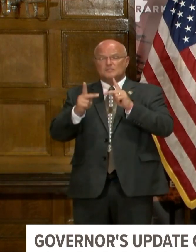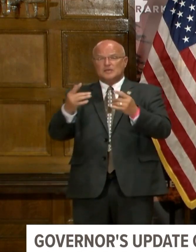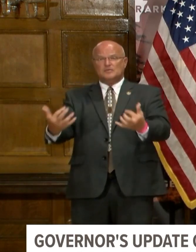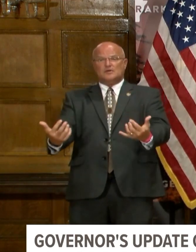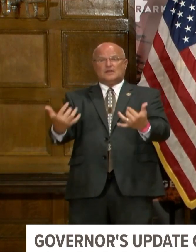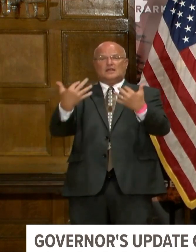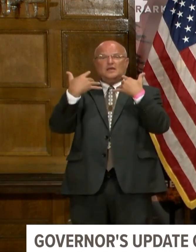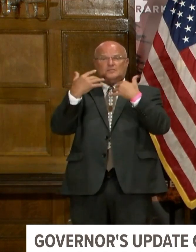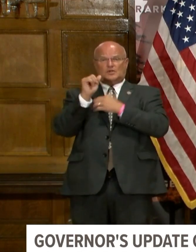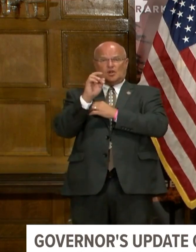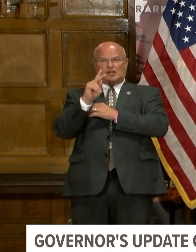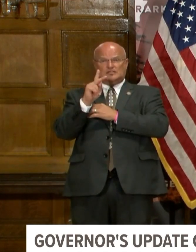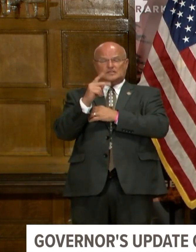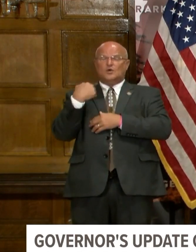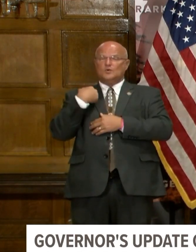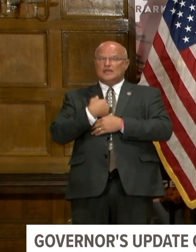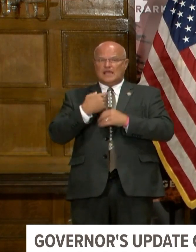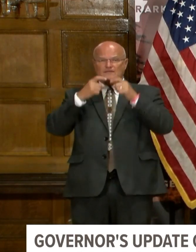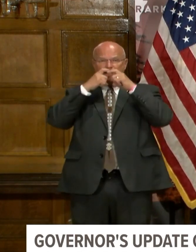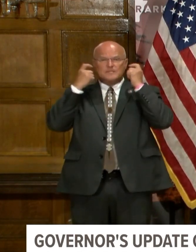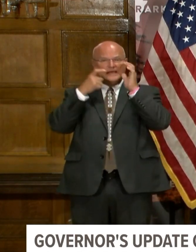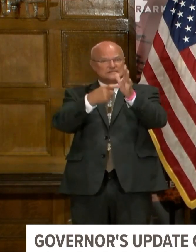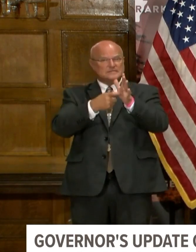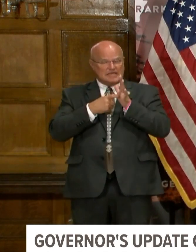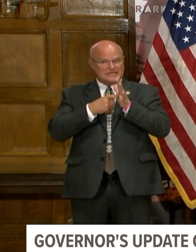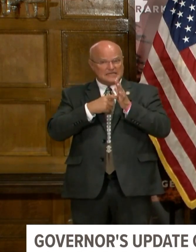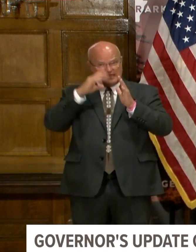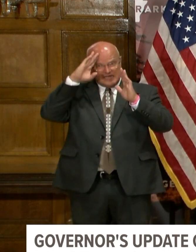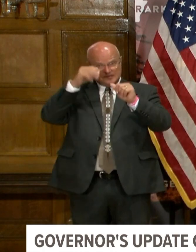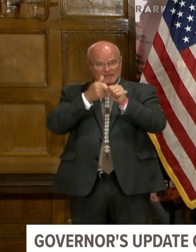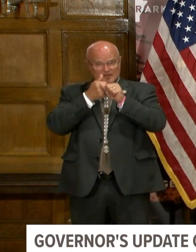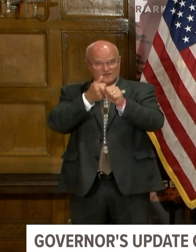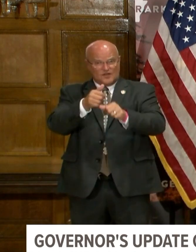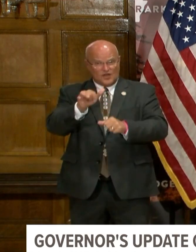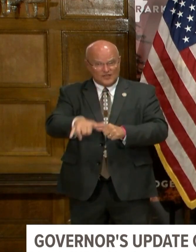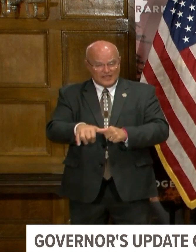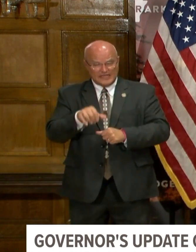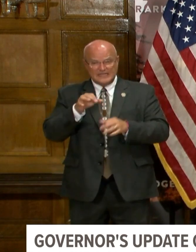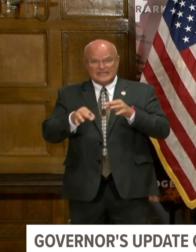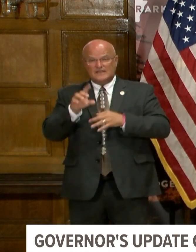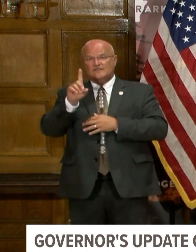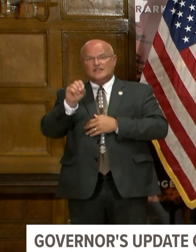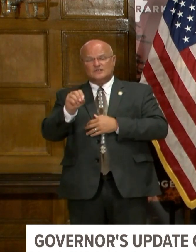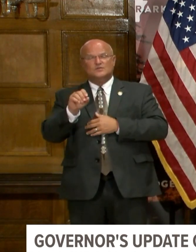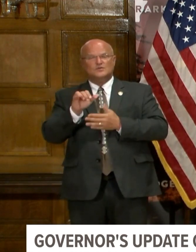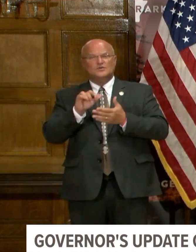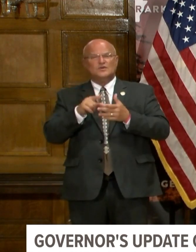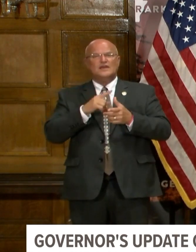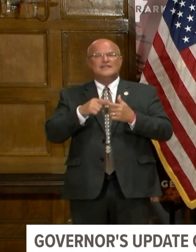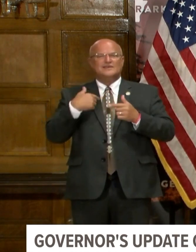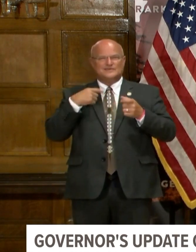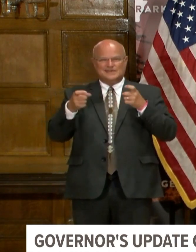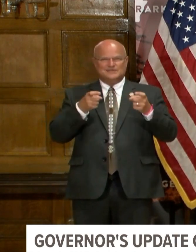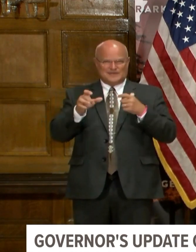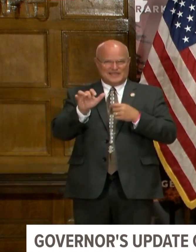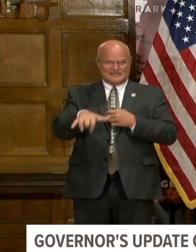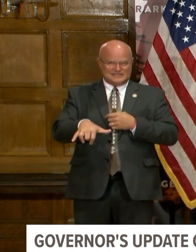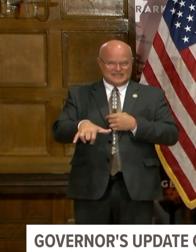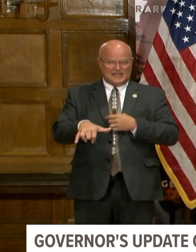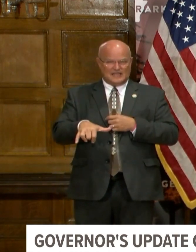need to understand we have a mask mandate and they're expected to follow that. And if they do, then we can manage